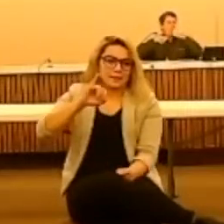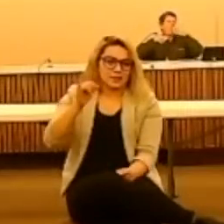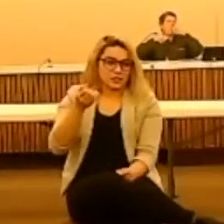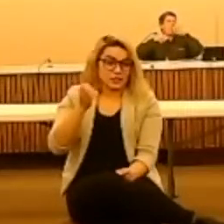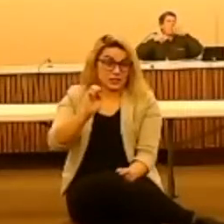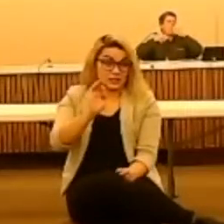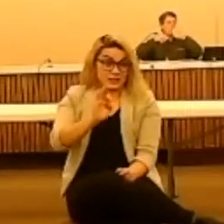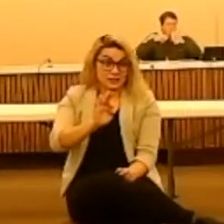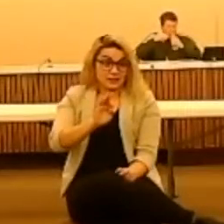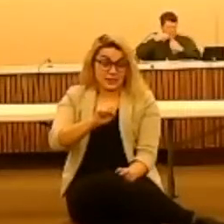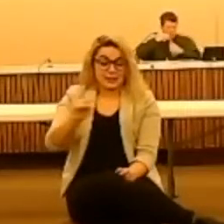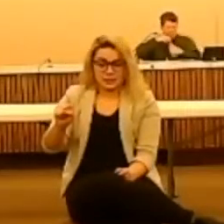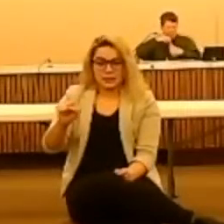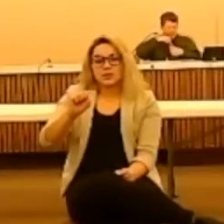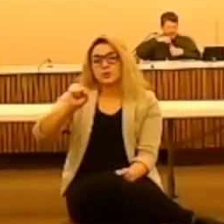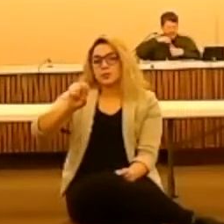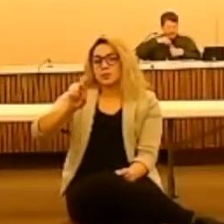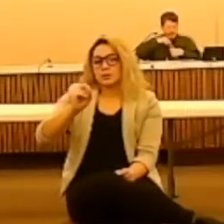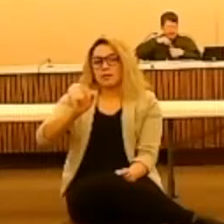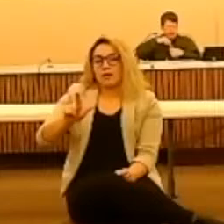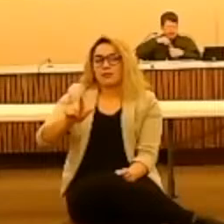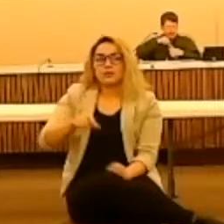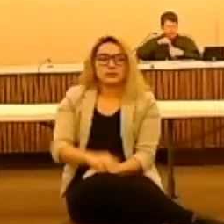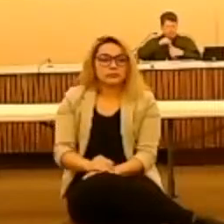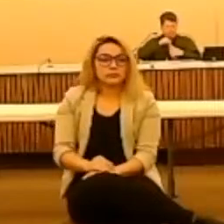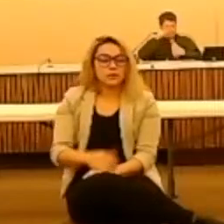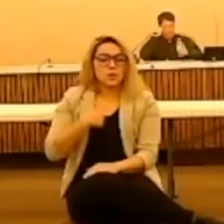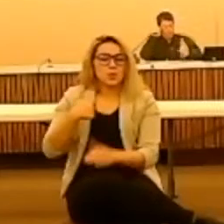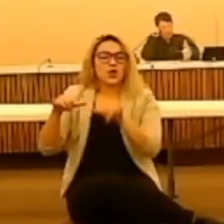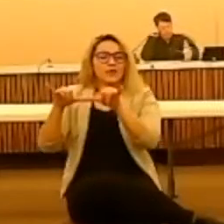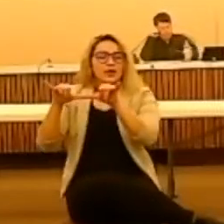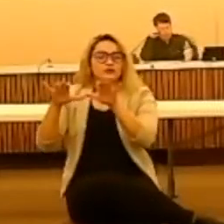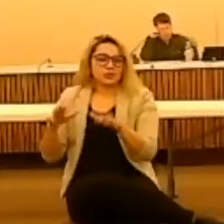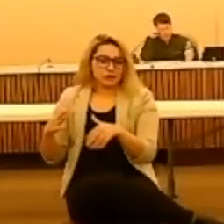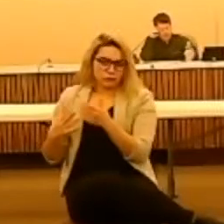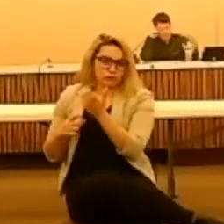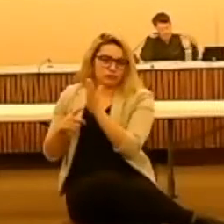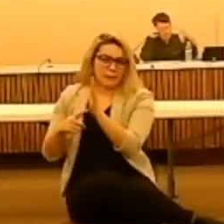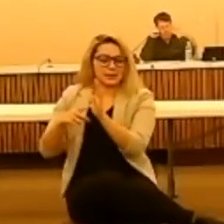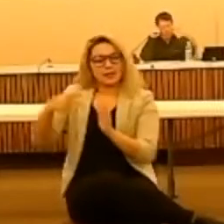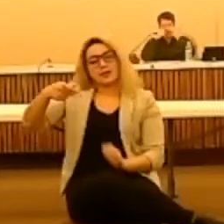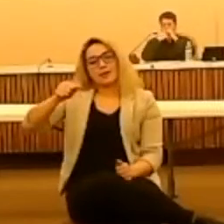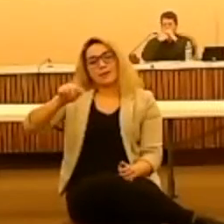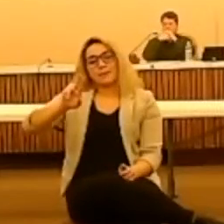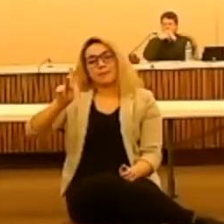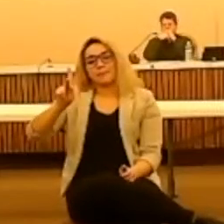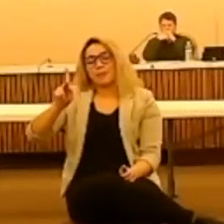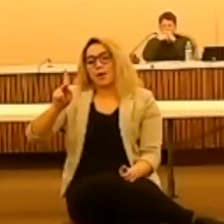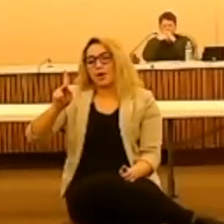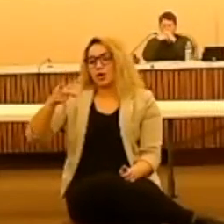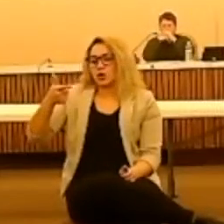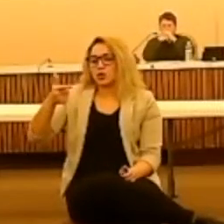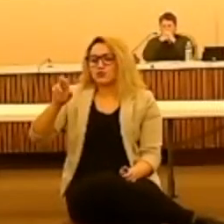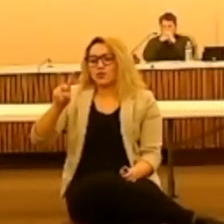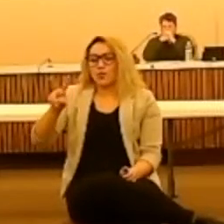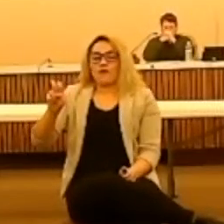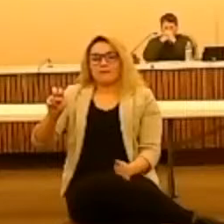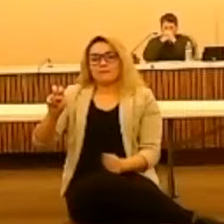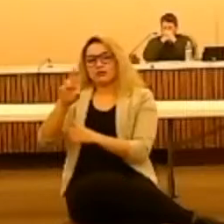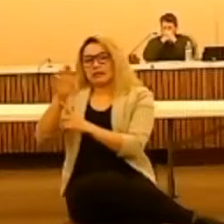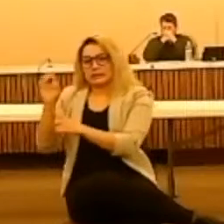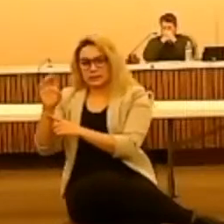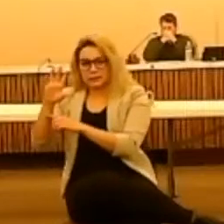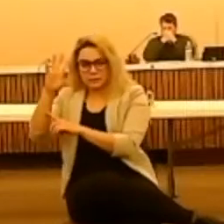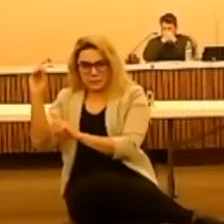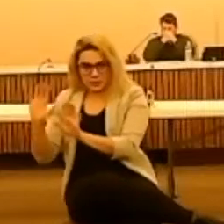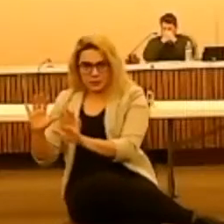Passero Associates. We're the engineers representing Park Grove Realty. We're the applicant for a special use permit